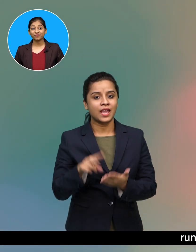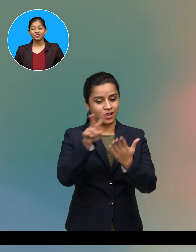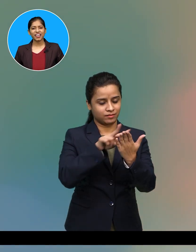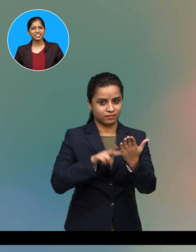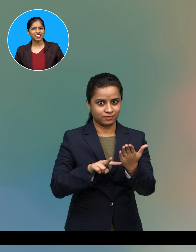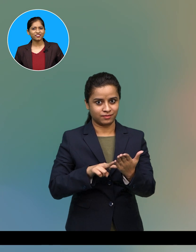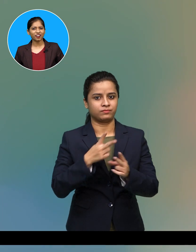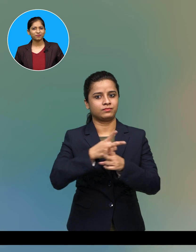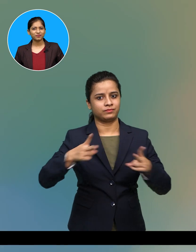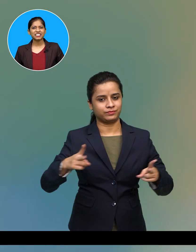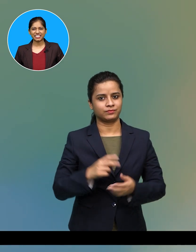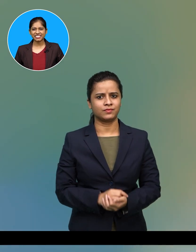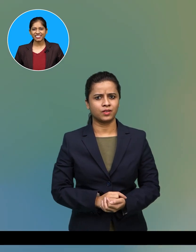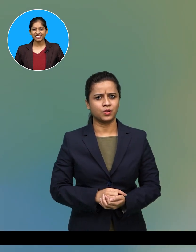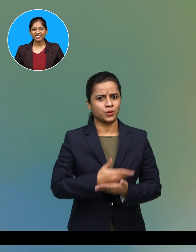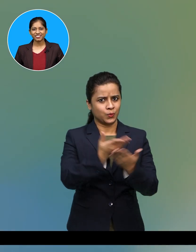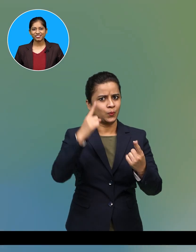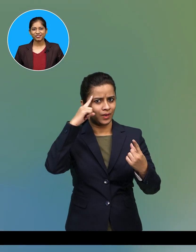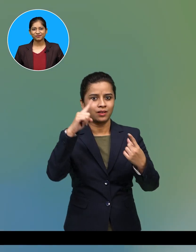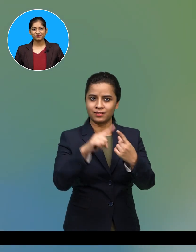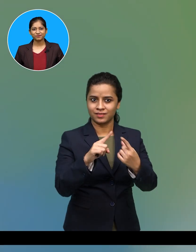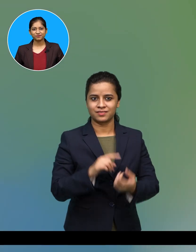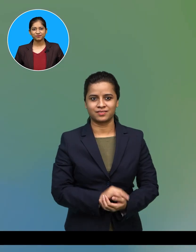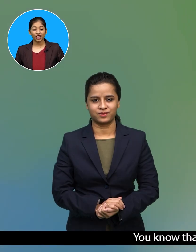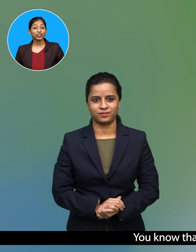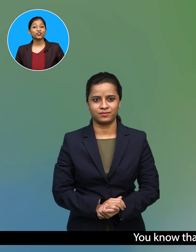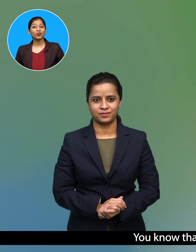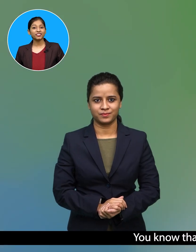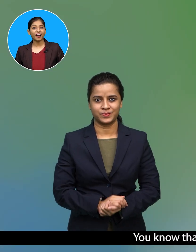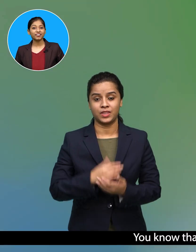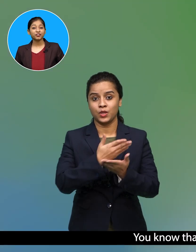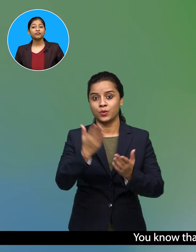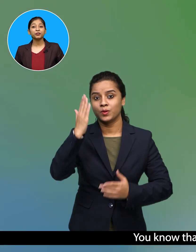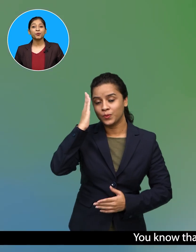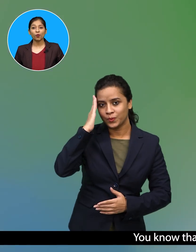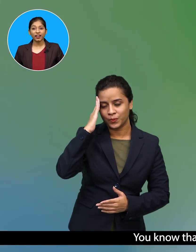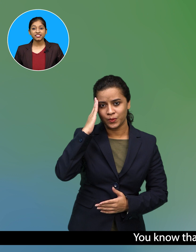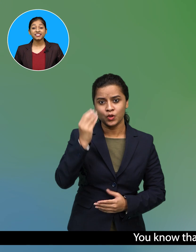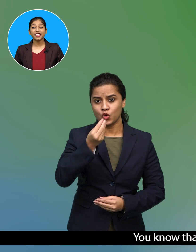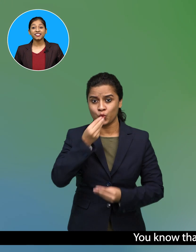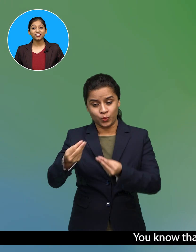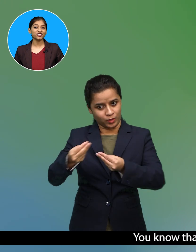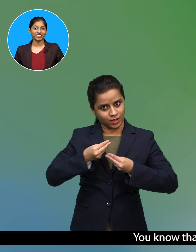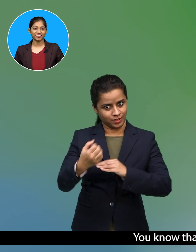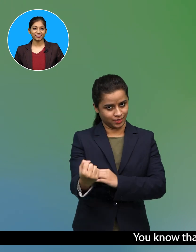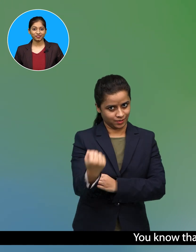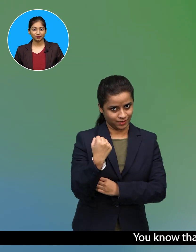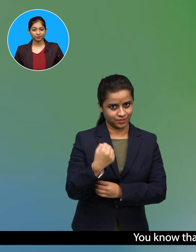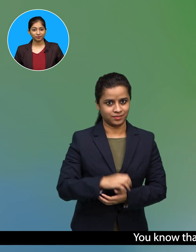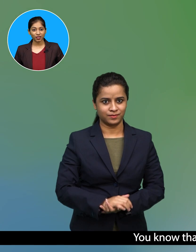read, etc. Isn't it? You know that food provides us